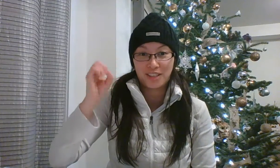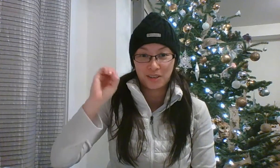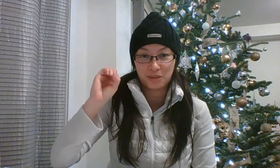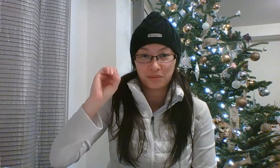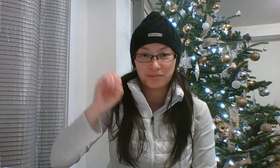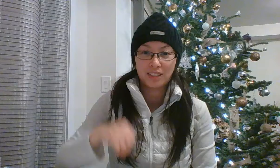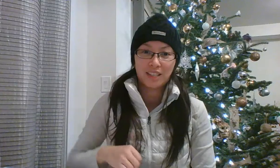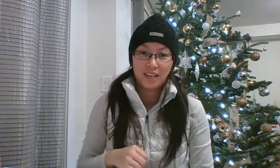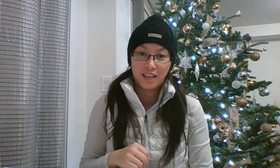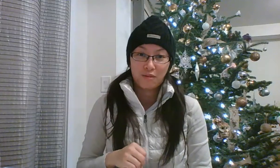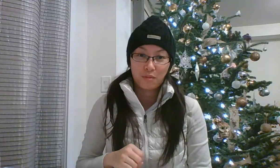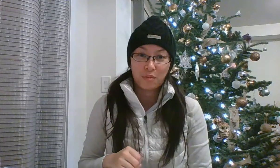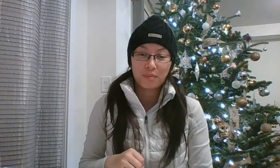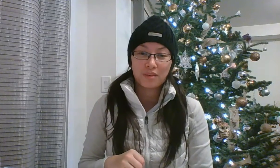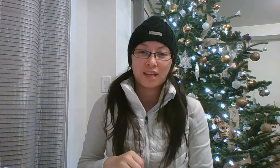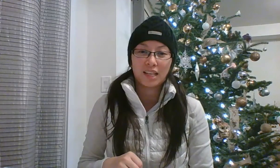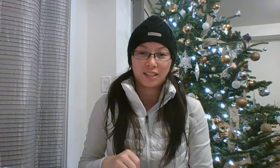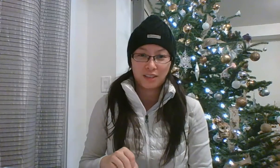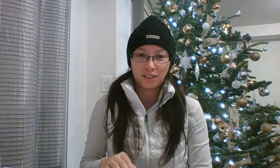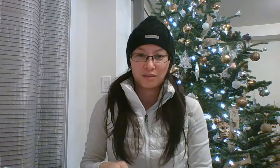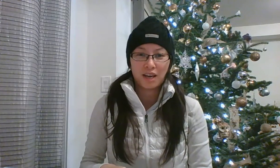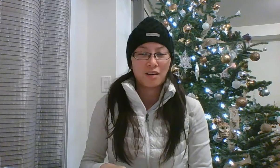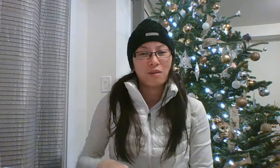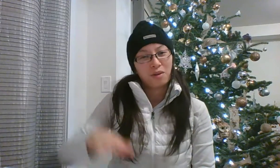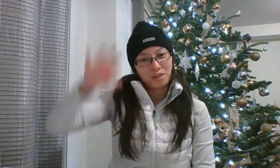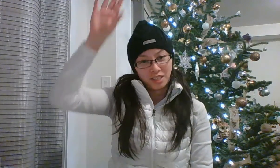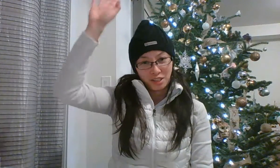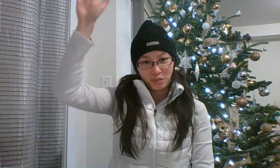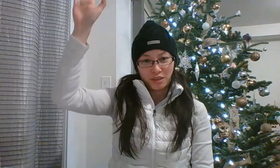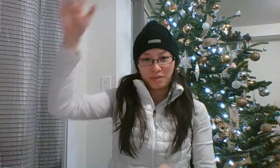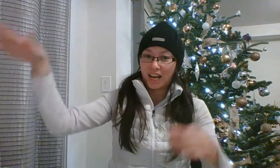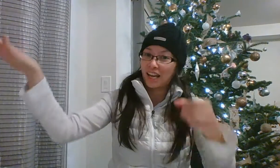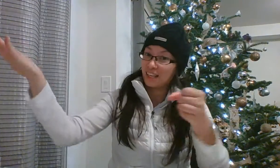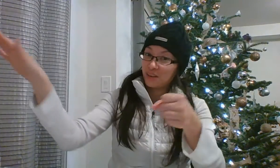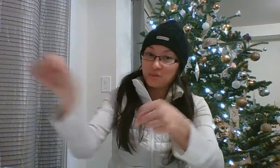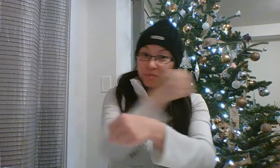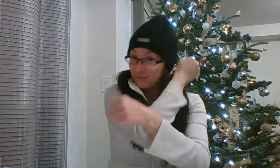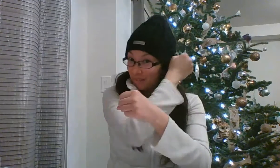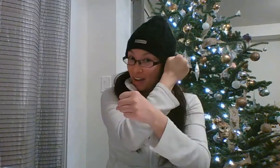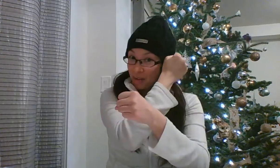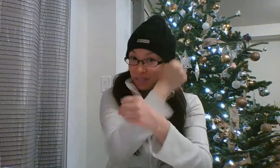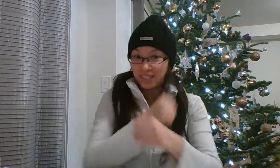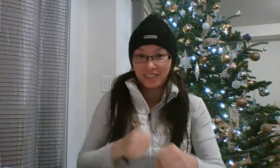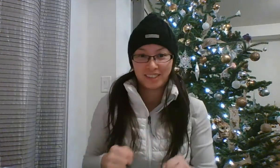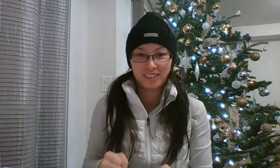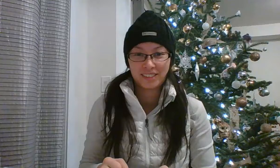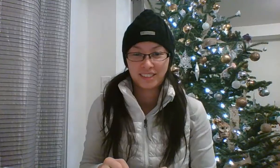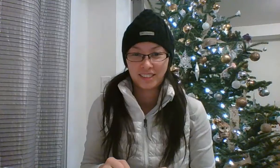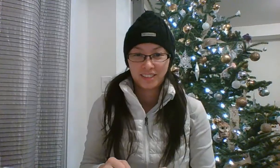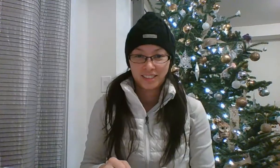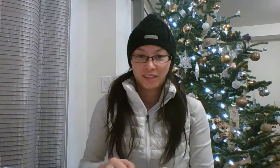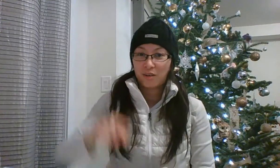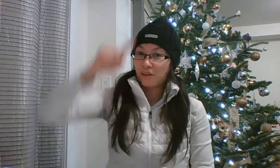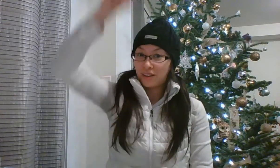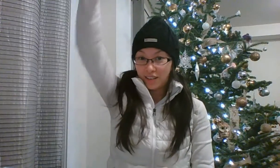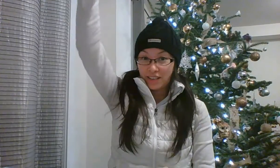BINGO. If you remember that, you can do that. Or you can just put up your hand and go, I win. Or